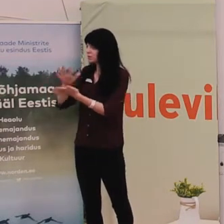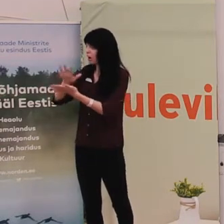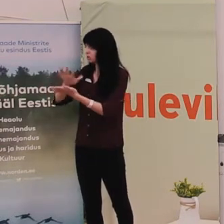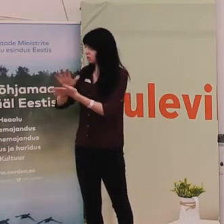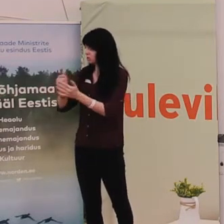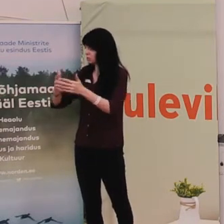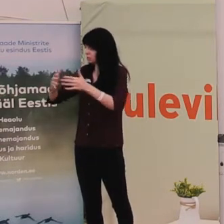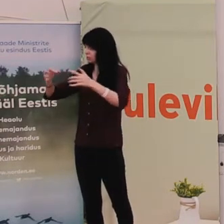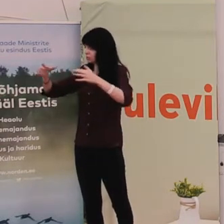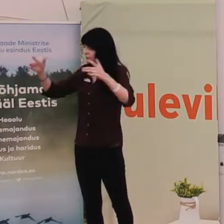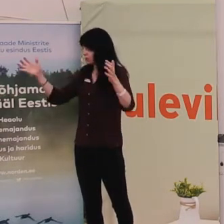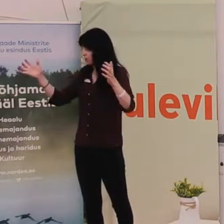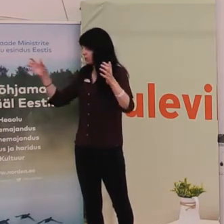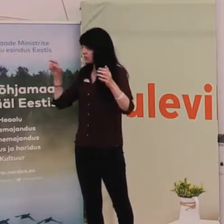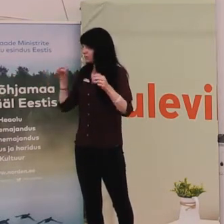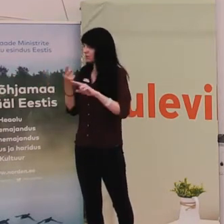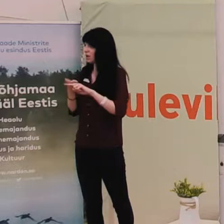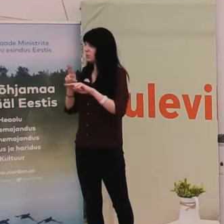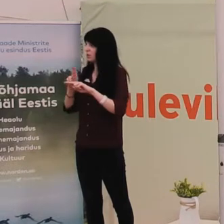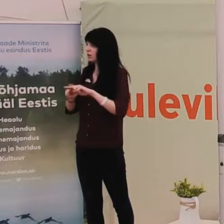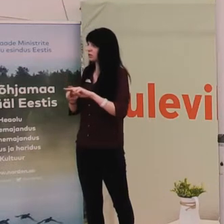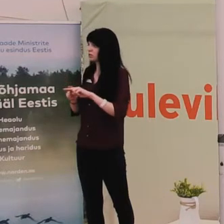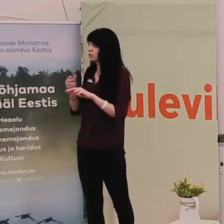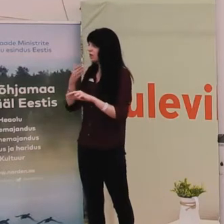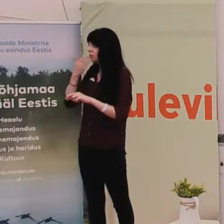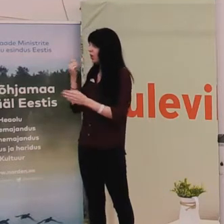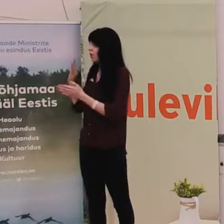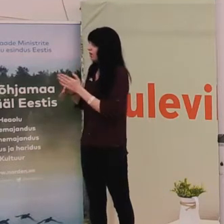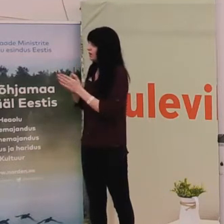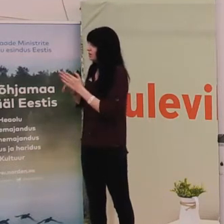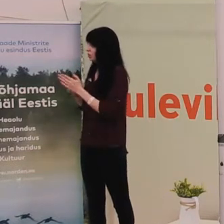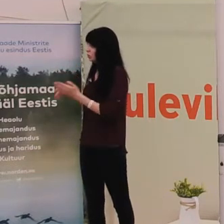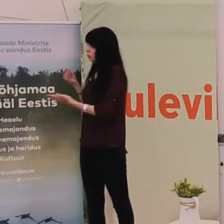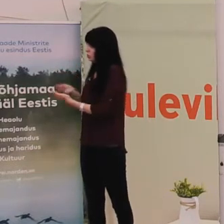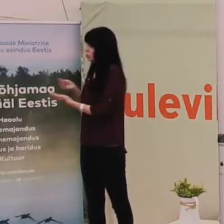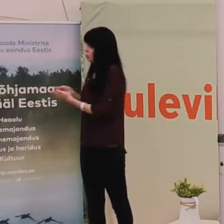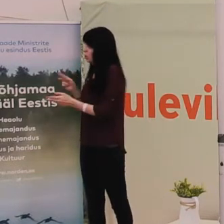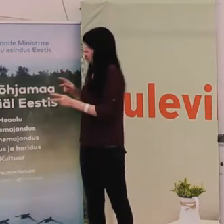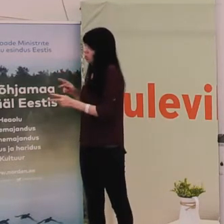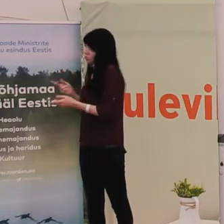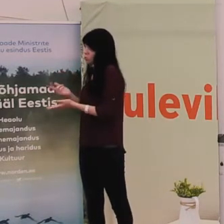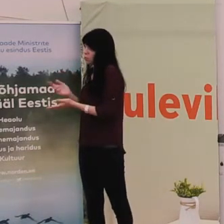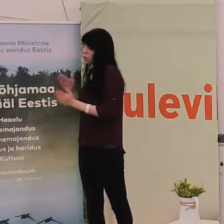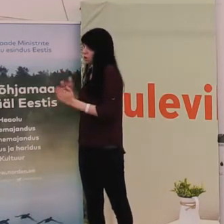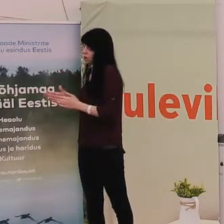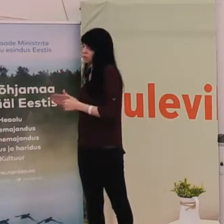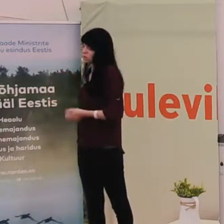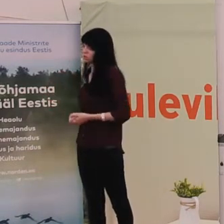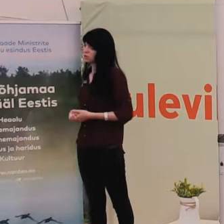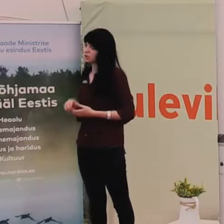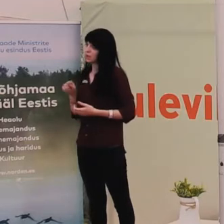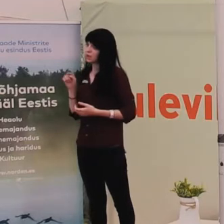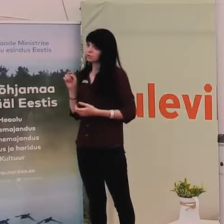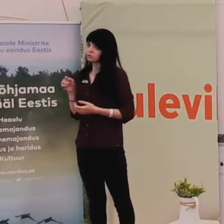not enough taken into account in the investment decisions. It's not priced correctly. So it